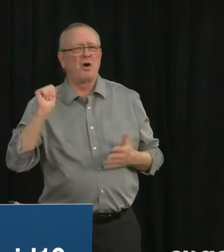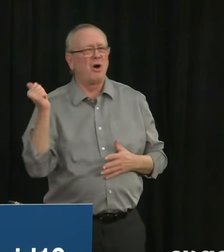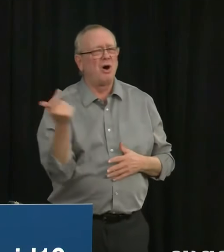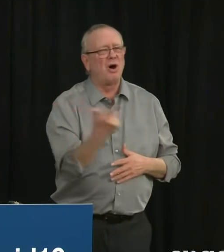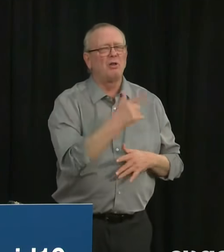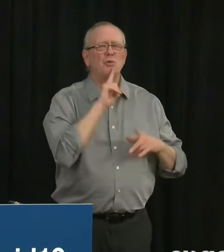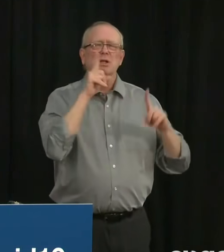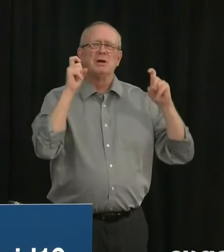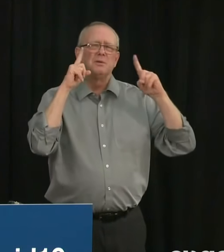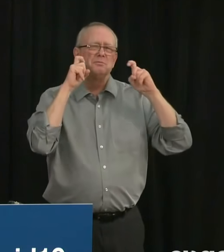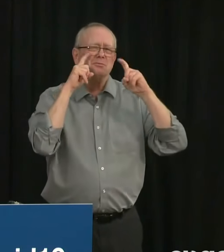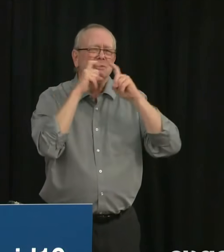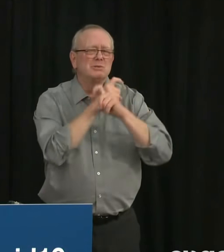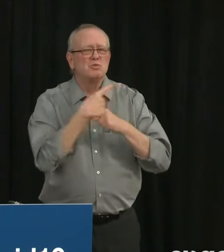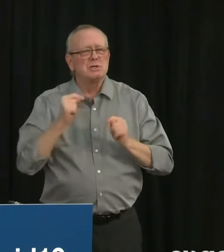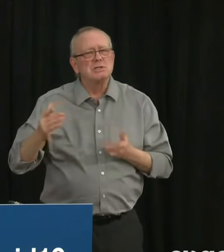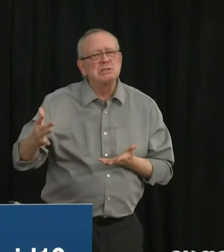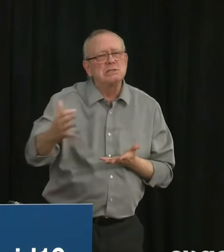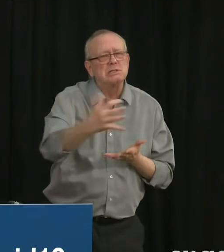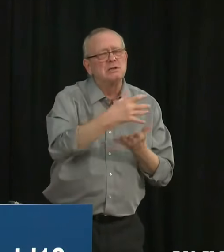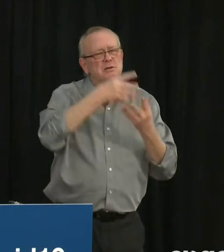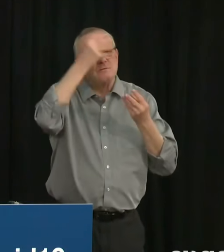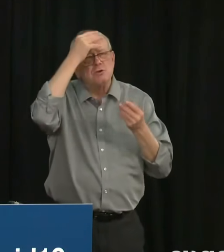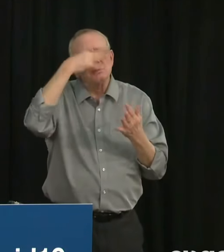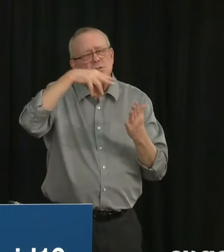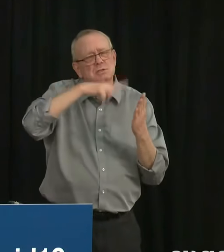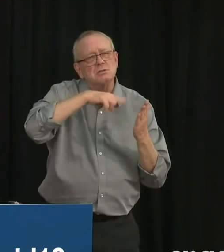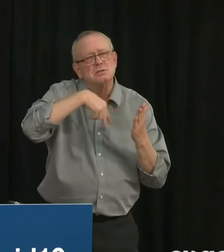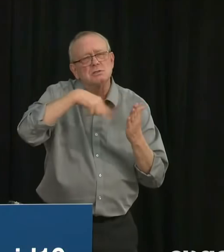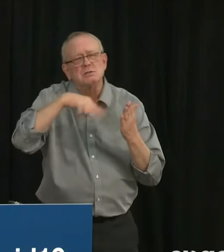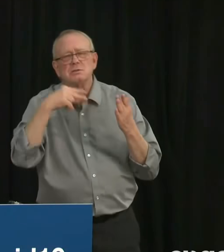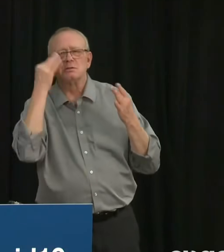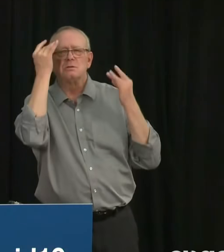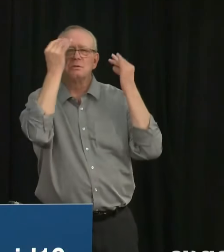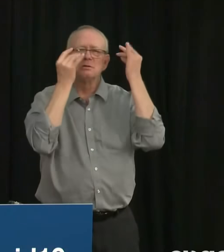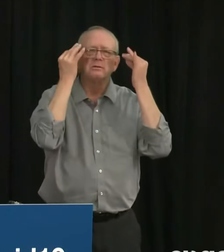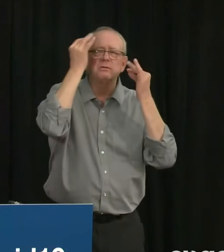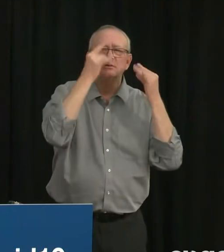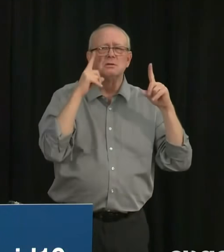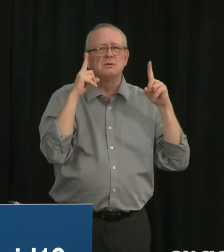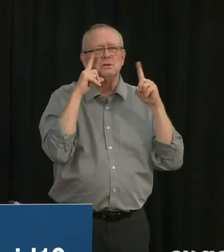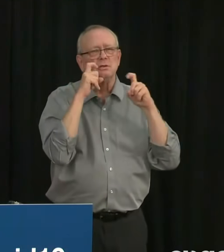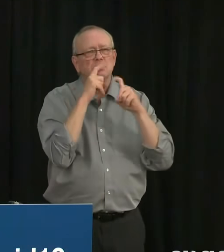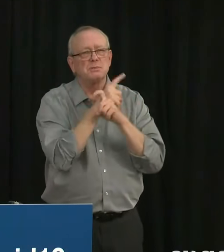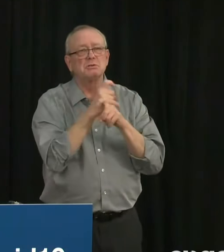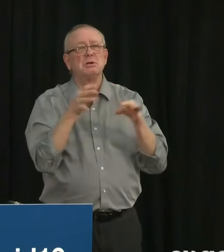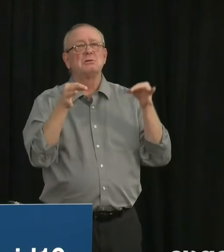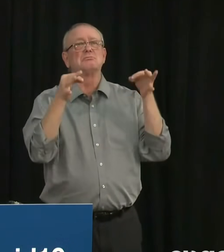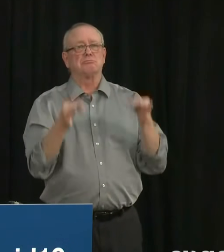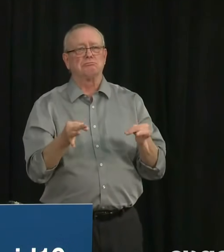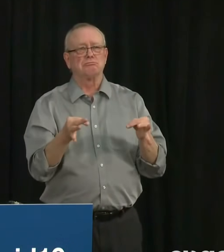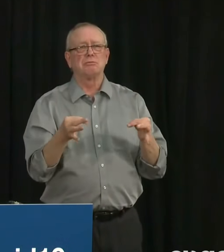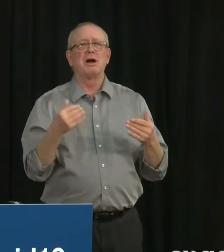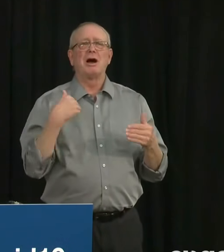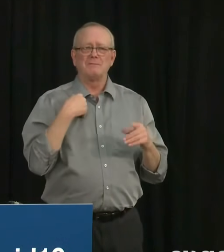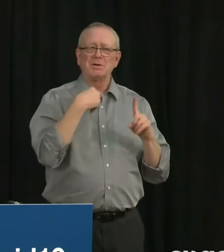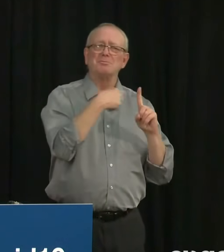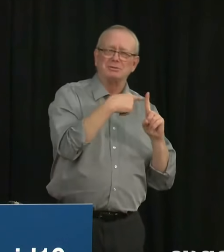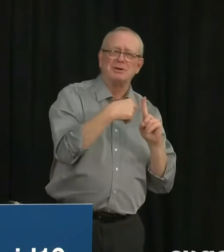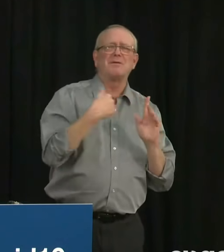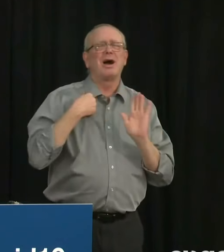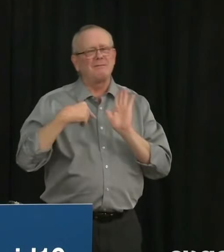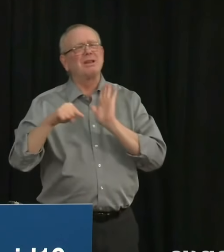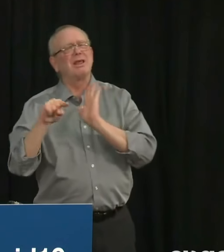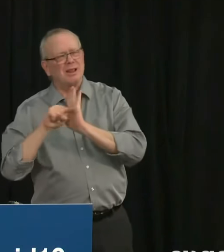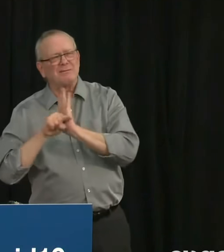decisions, all of which have strengths and weaknesses. I continually provide recommendations to government,